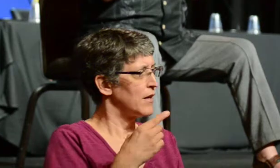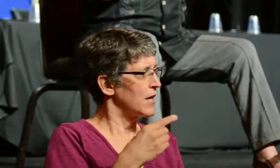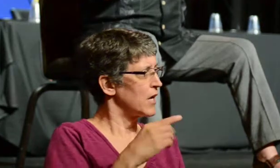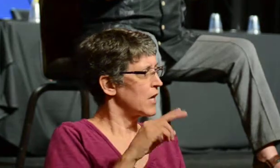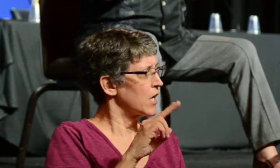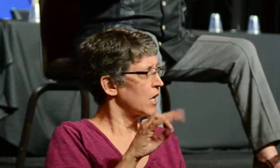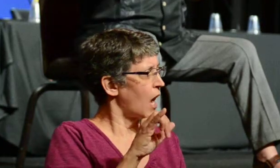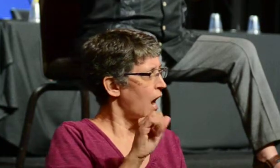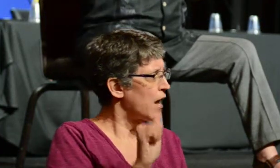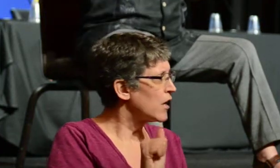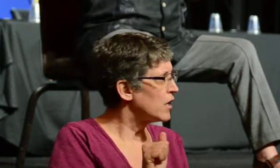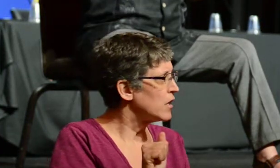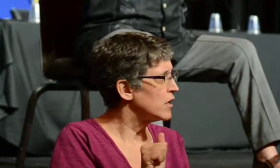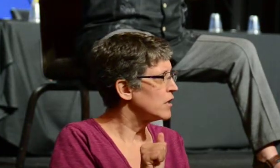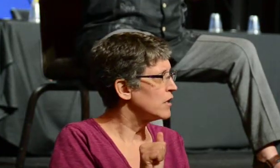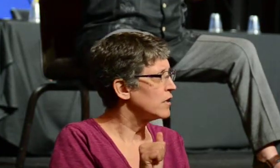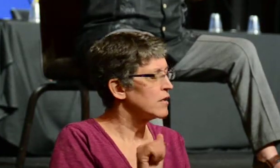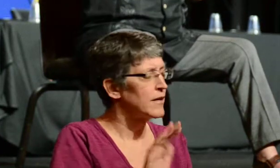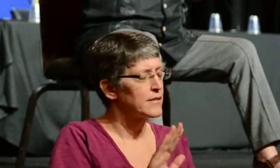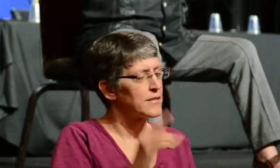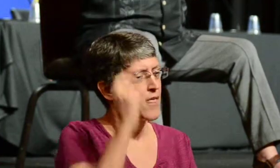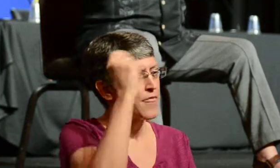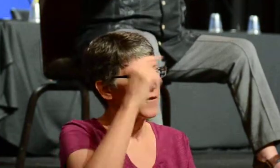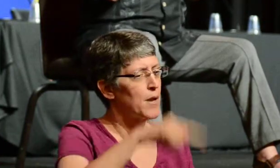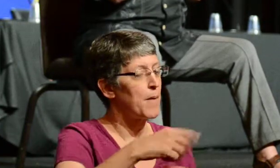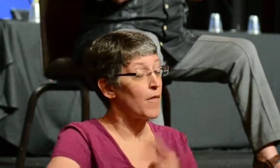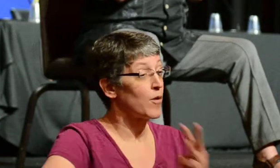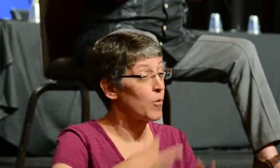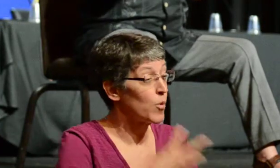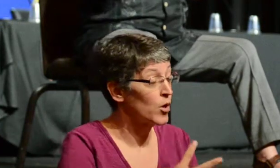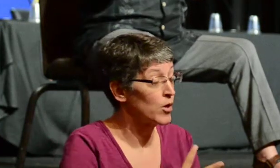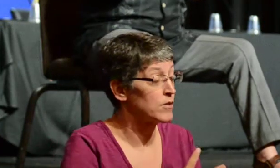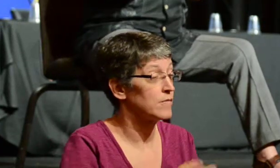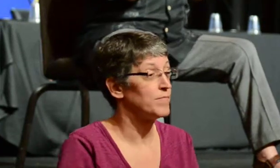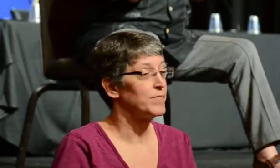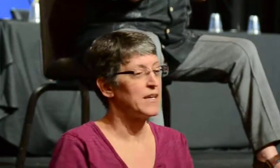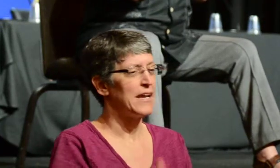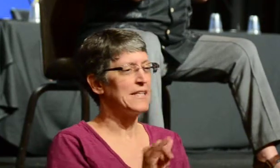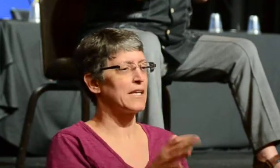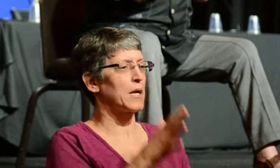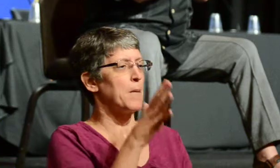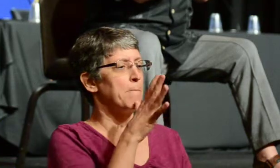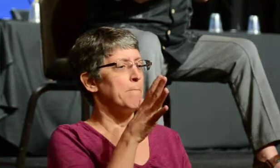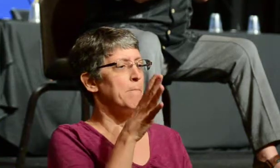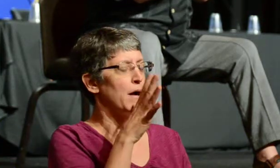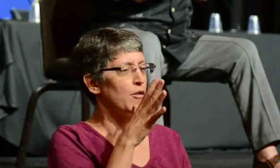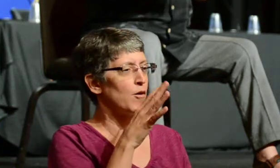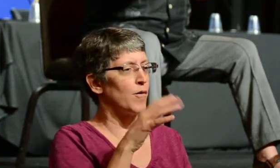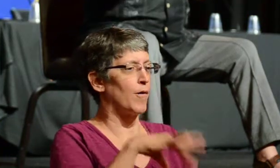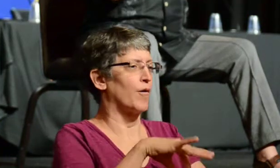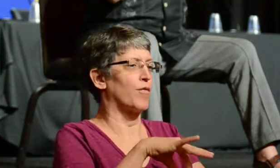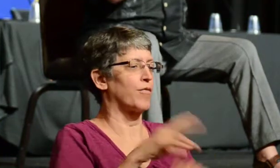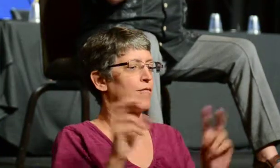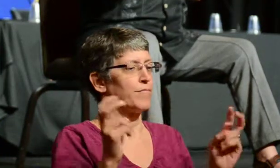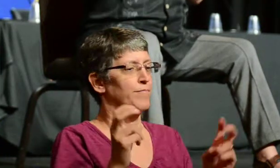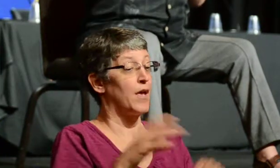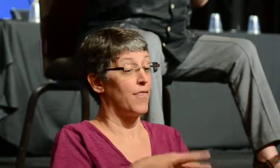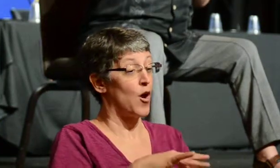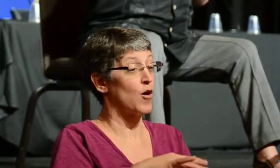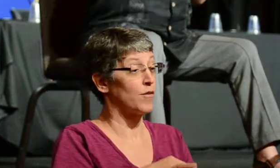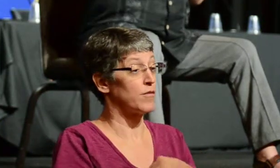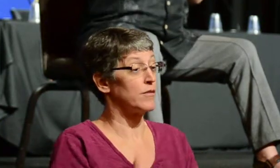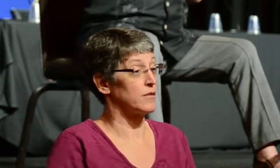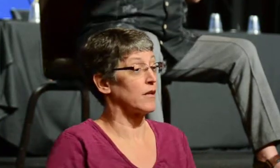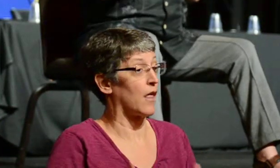Gaia theory of the world, of the earth, is that Gaia is like Mother Earth. And the earth is alive.